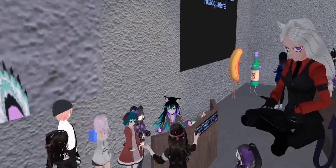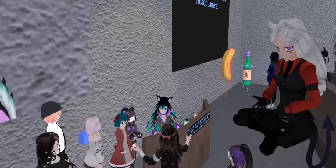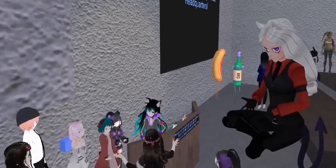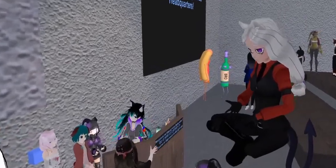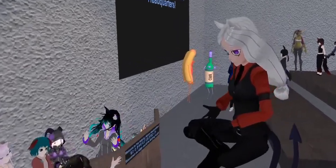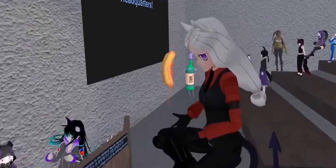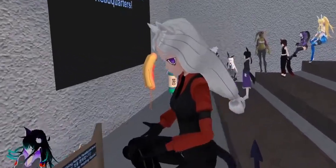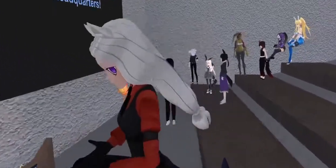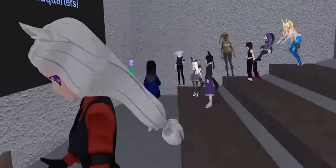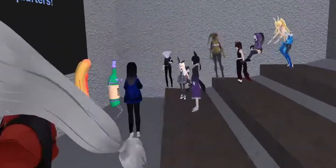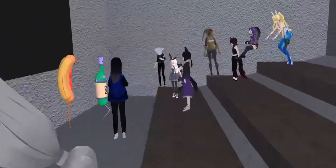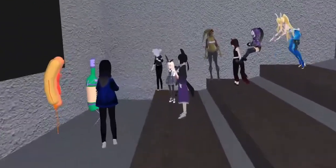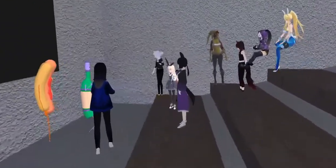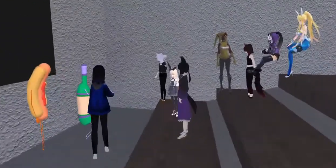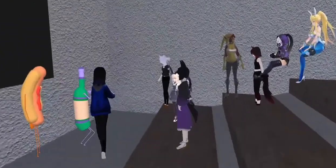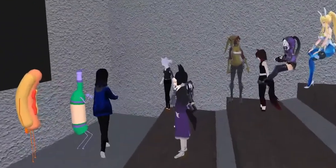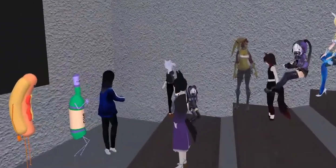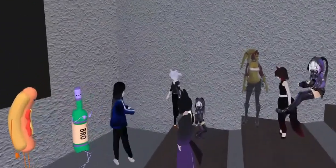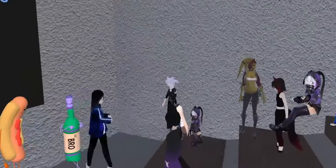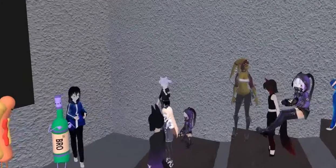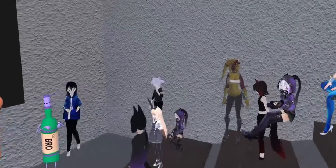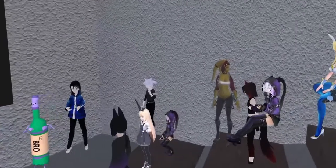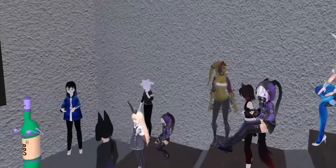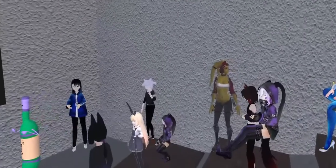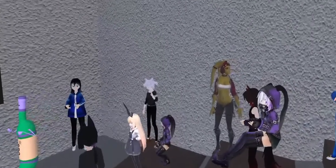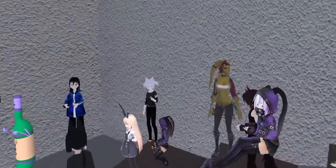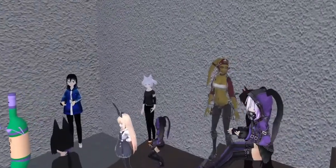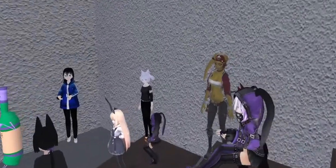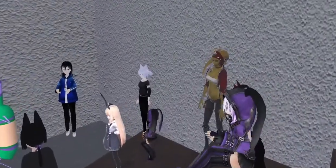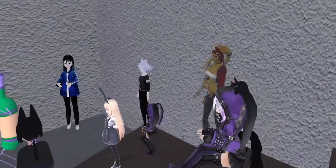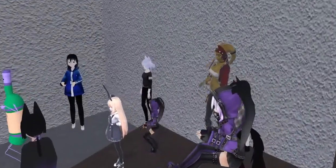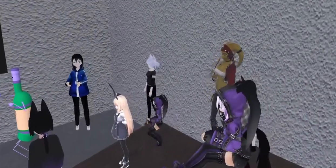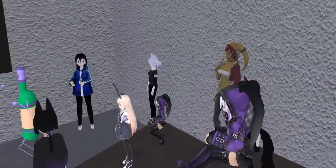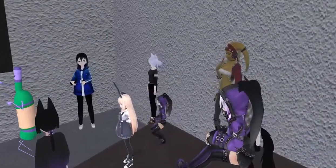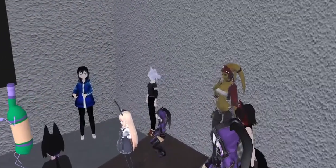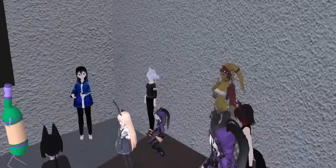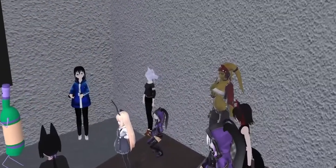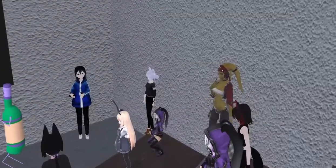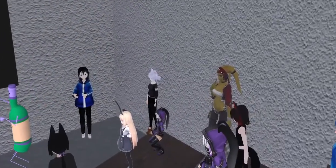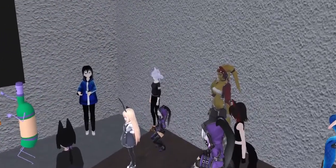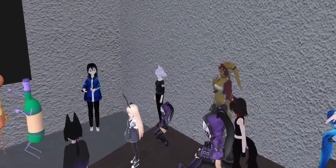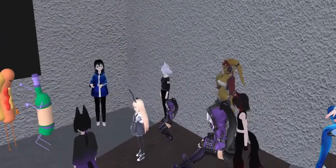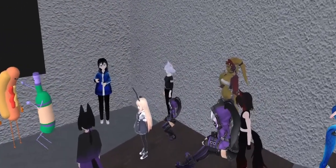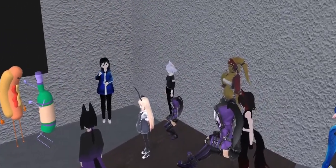huge cake, or just something like, or just wow, that's huge, or just something like